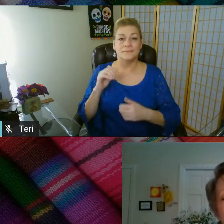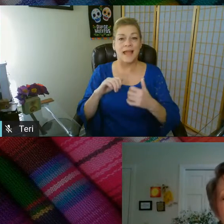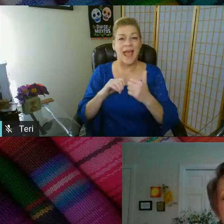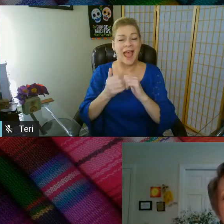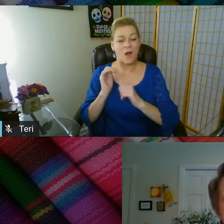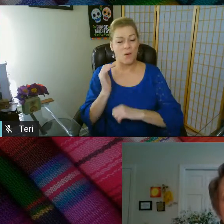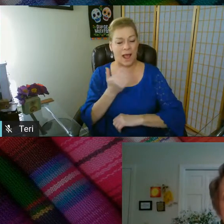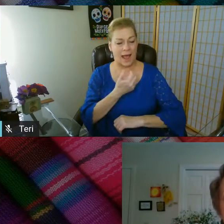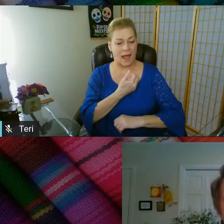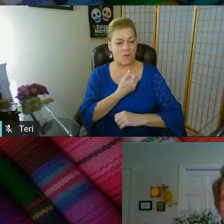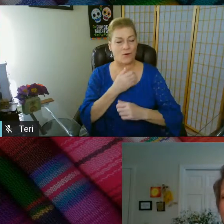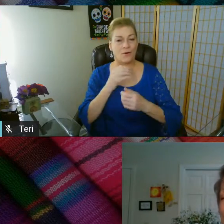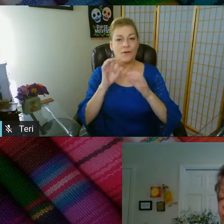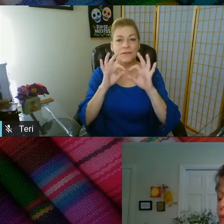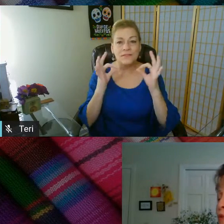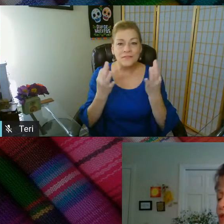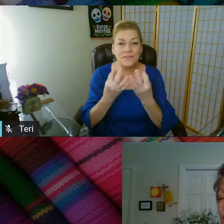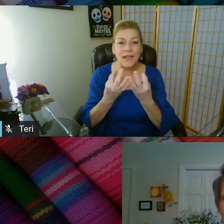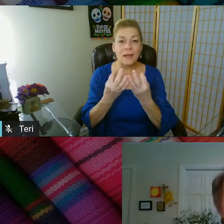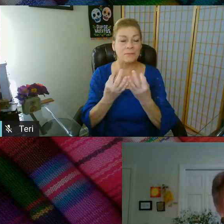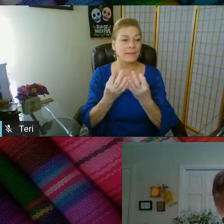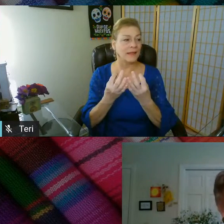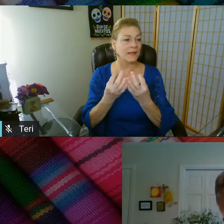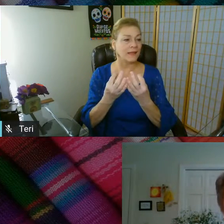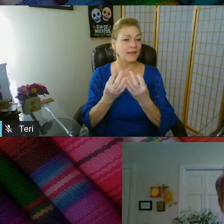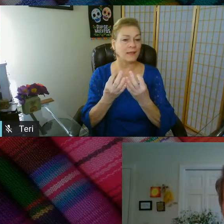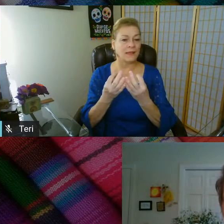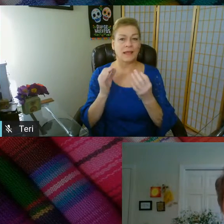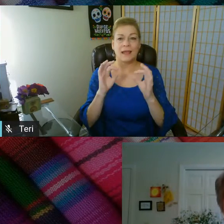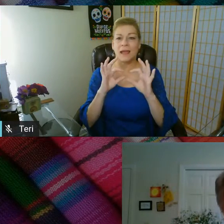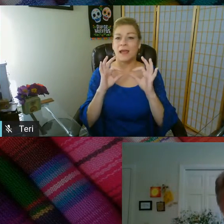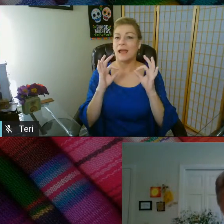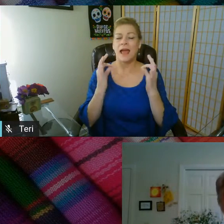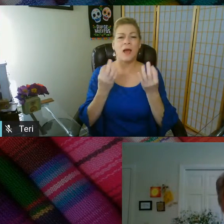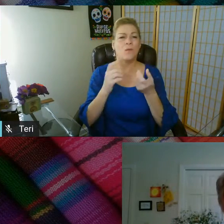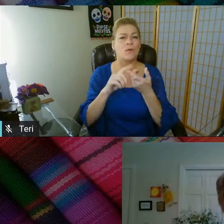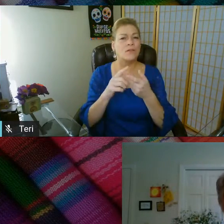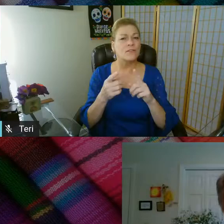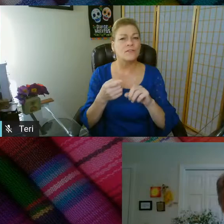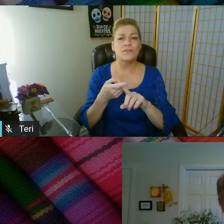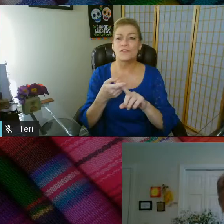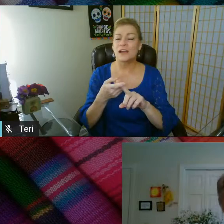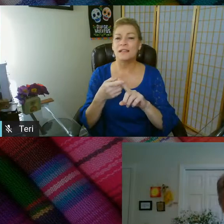ancestors, our relatives, walked through so many uncertain times also,